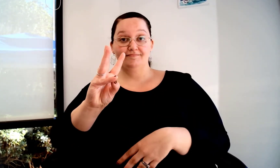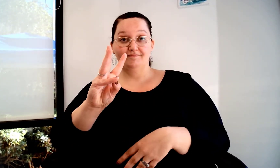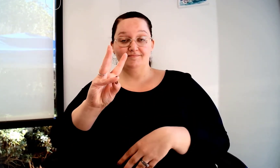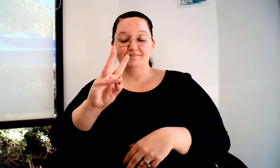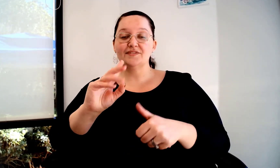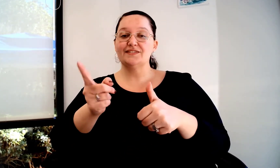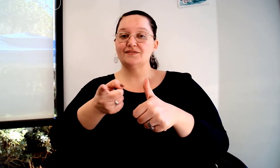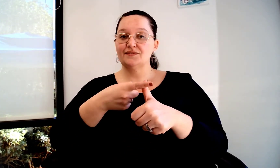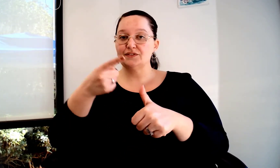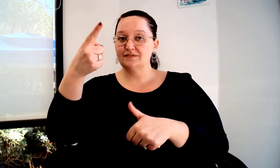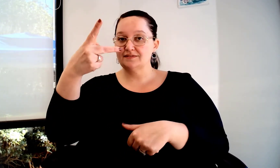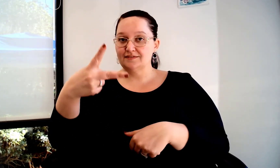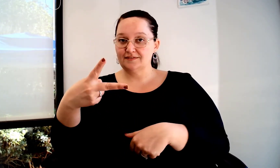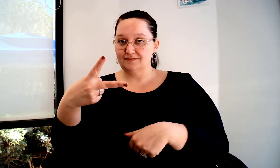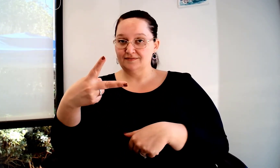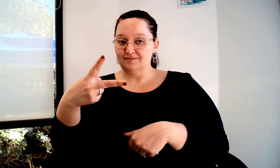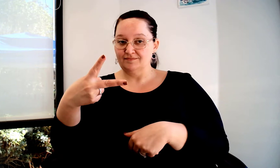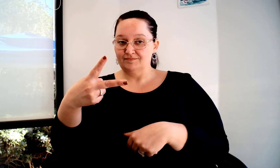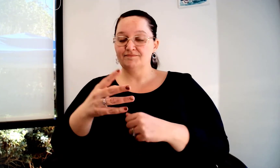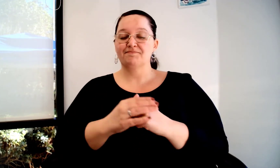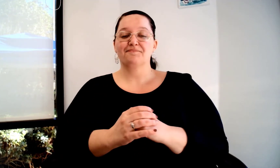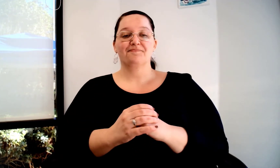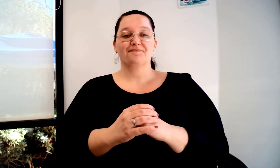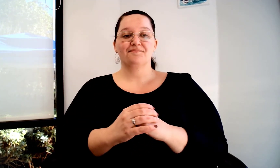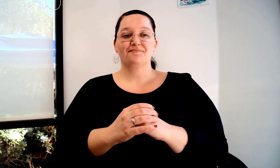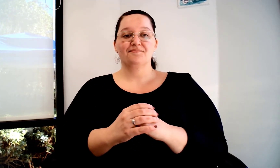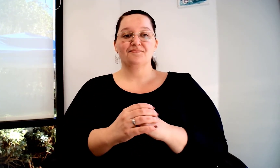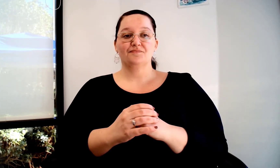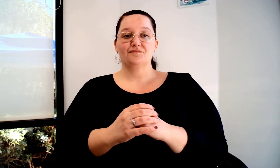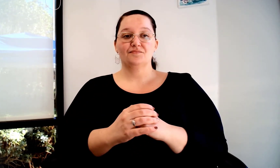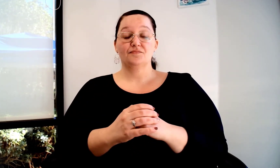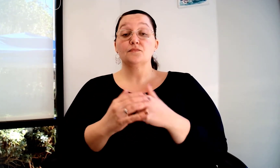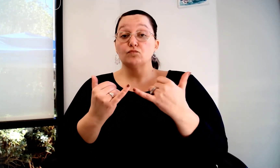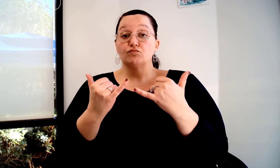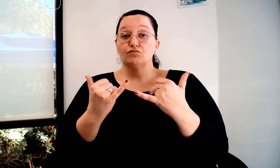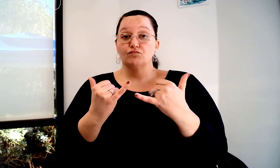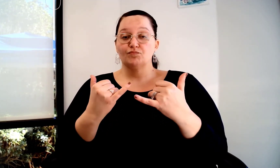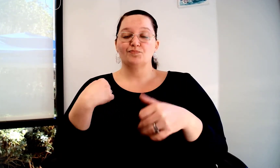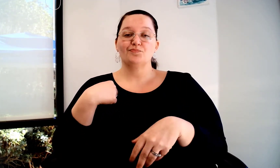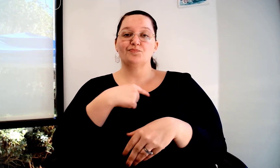again for list number 6. This is the first half of our Unit 6.